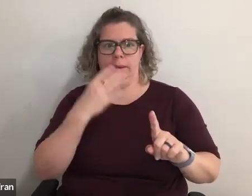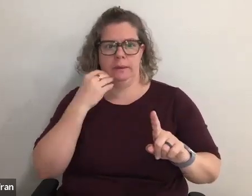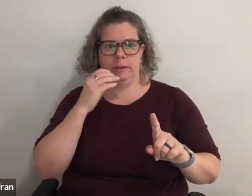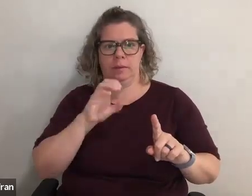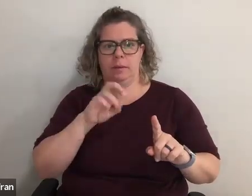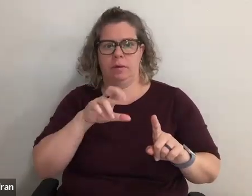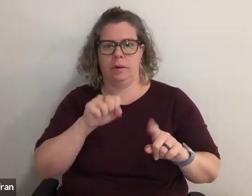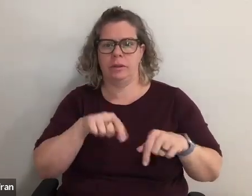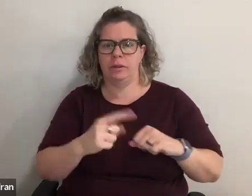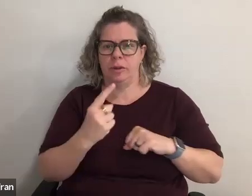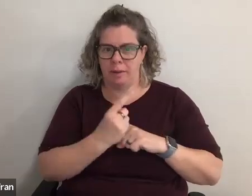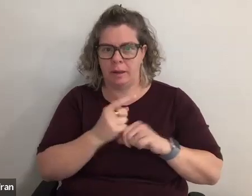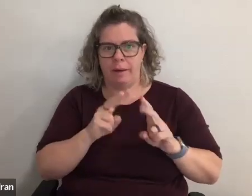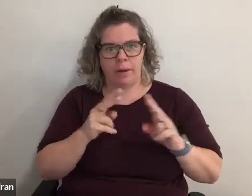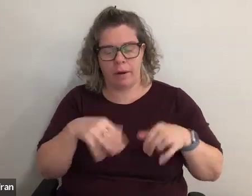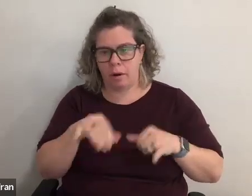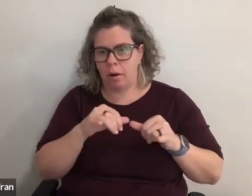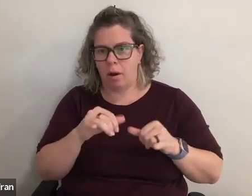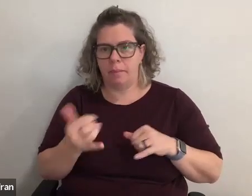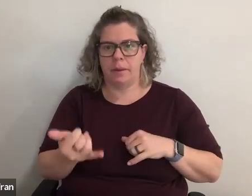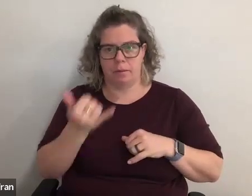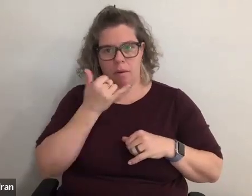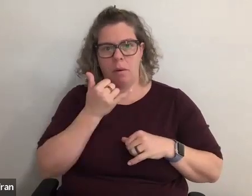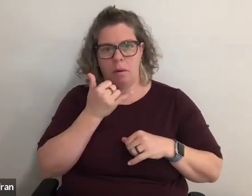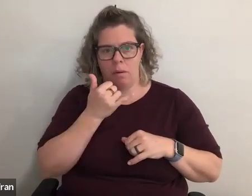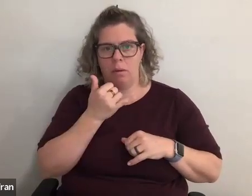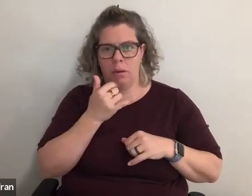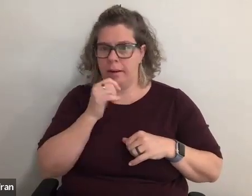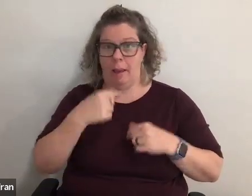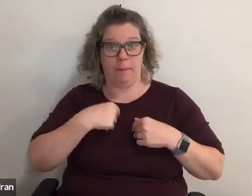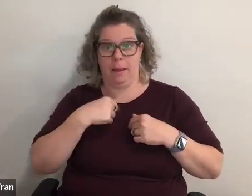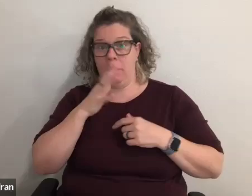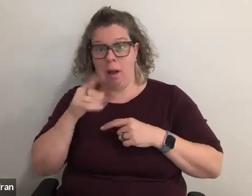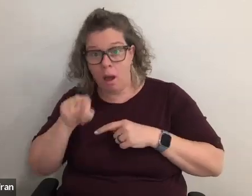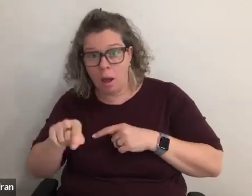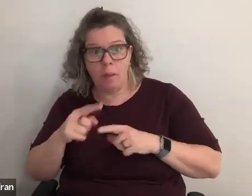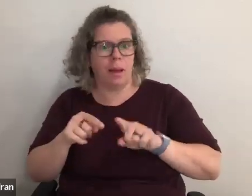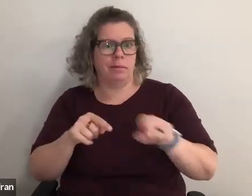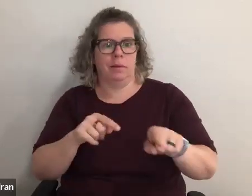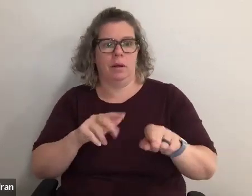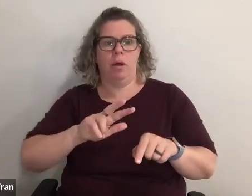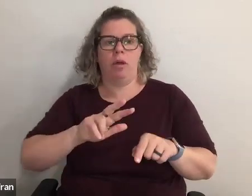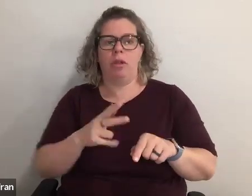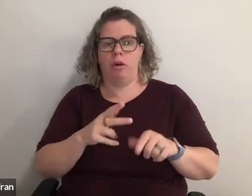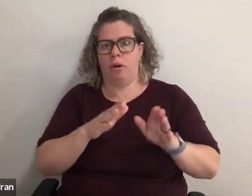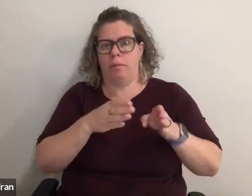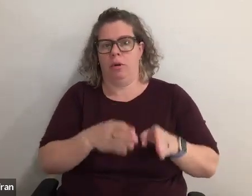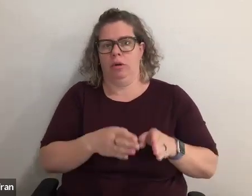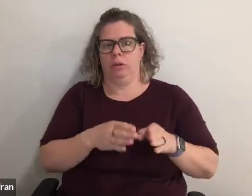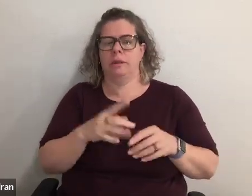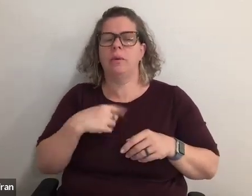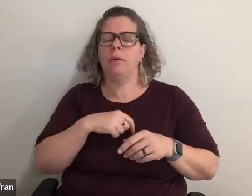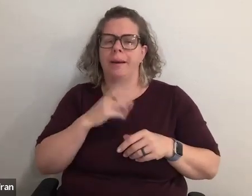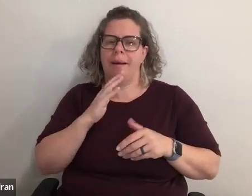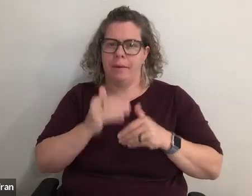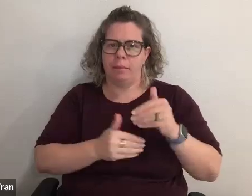the day, this is a very common type of call that we work with. And so we have a third-party triage procedure that we run through where we